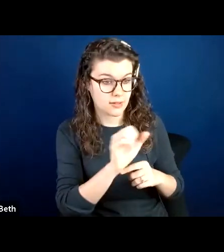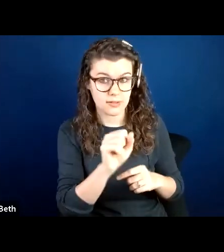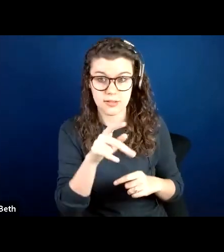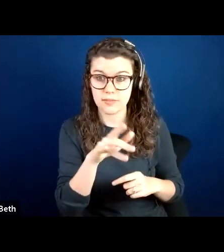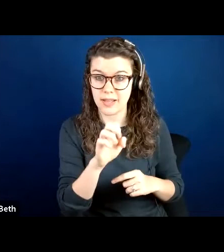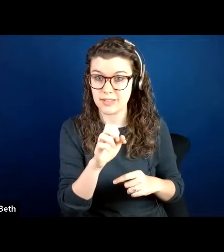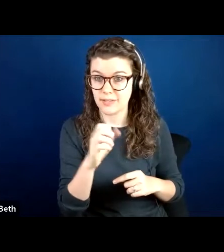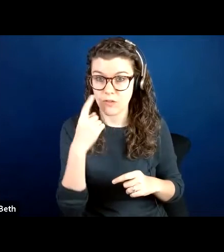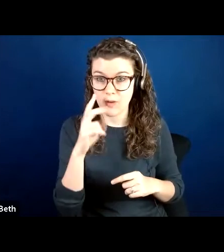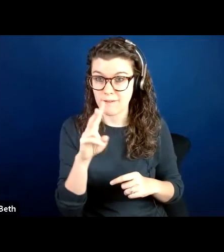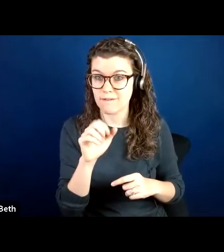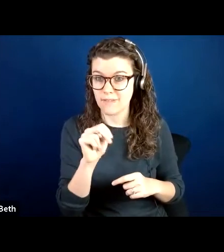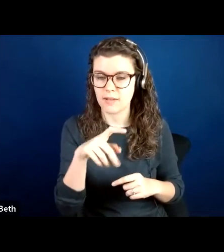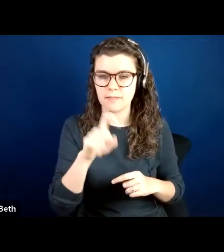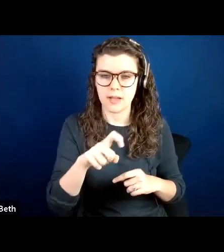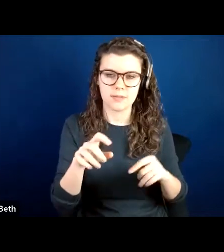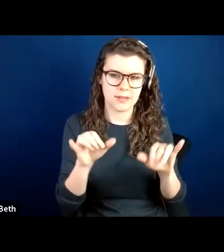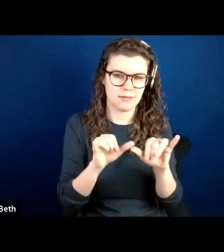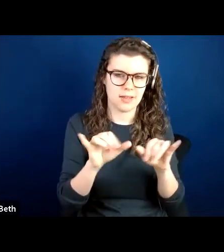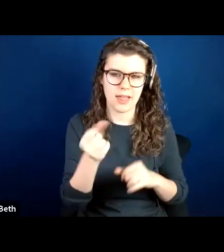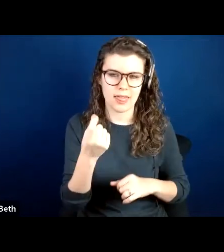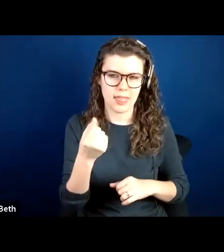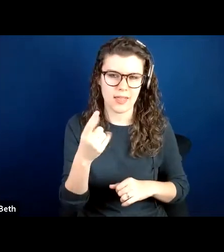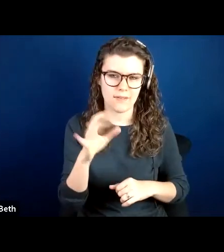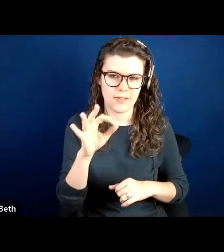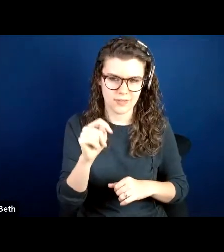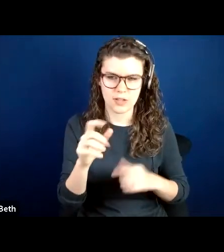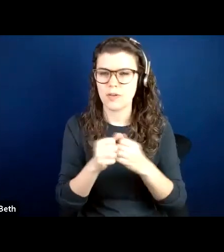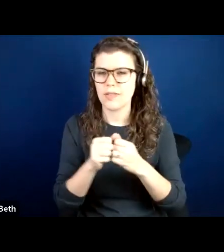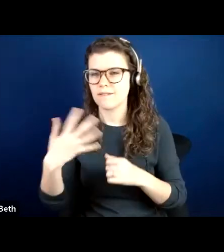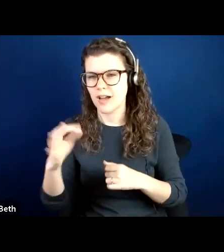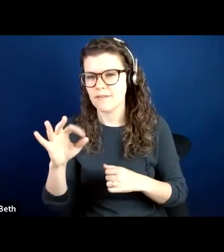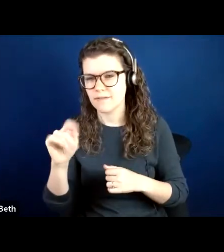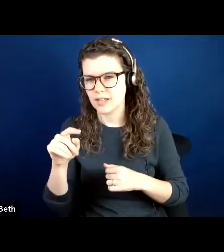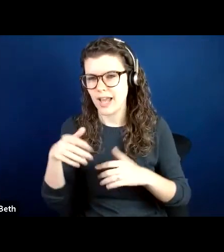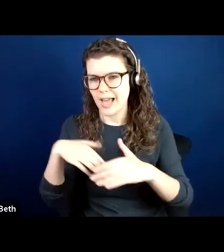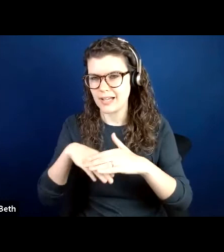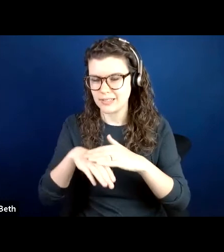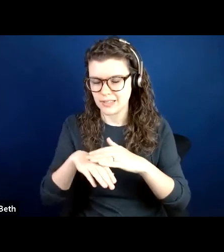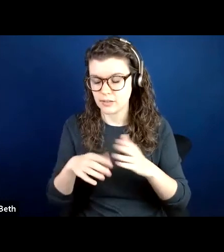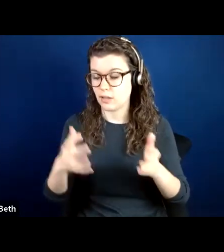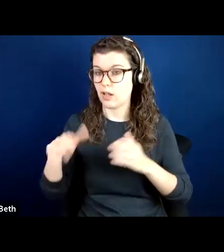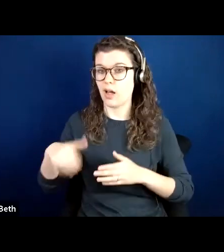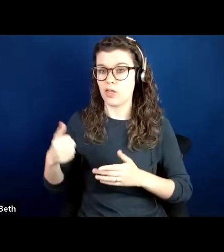wide with a 5-foot access aisle. The others are required to be 8 foot wide with a 5-foot access aisle.